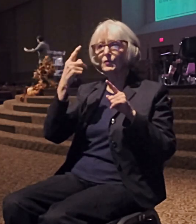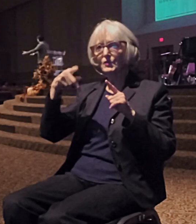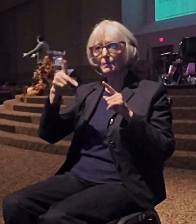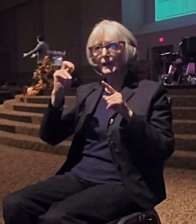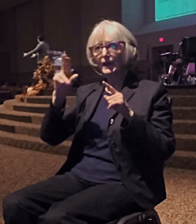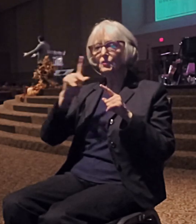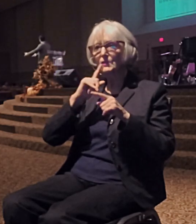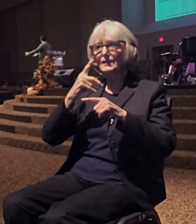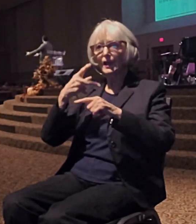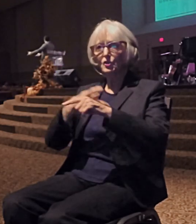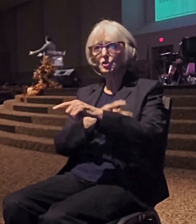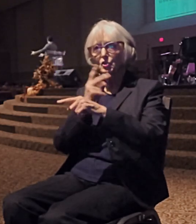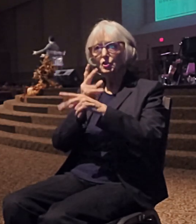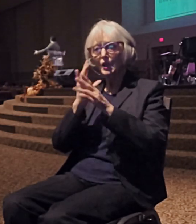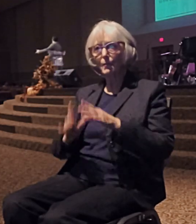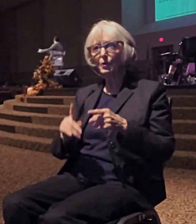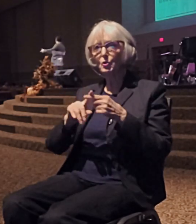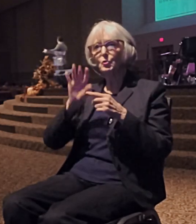shepherd, to pastor.